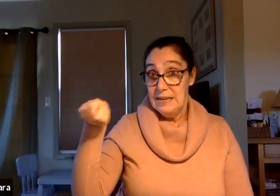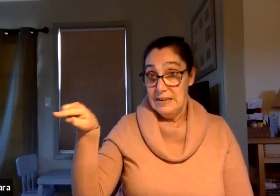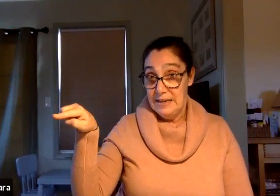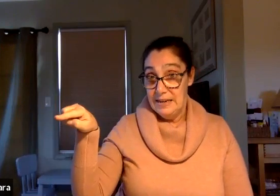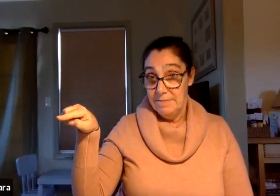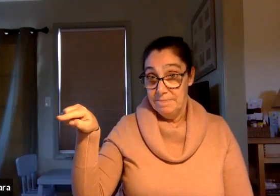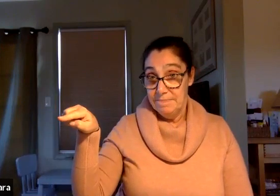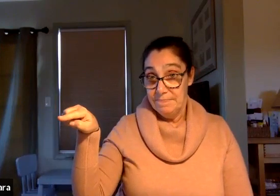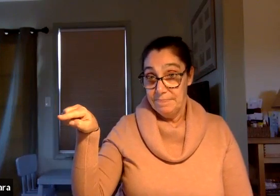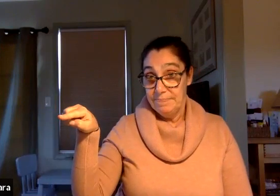Z.